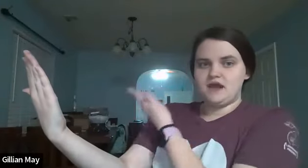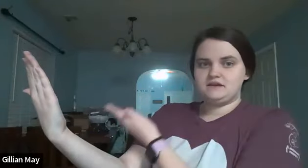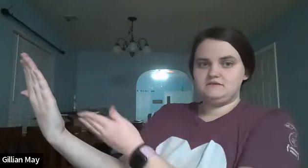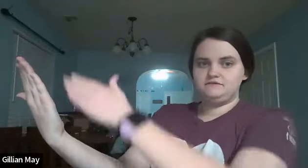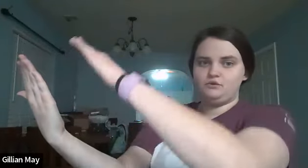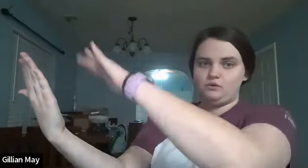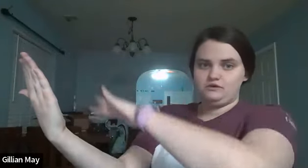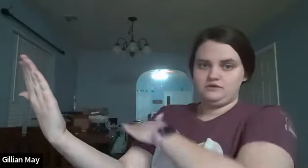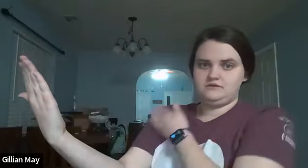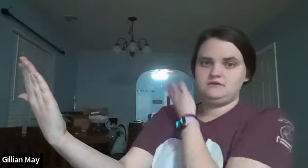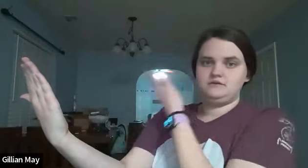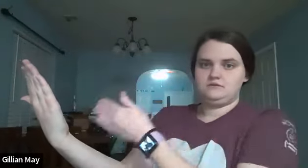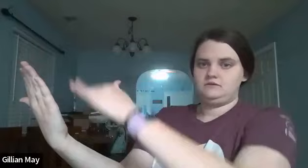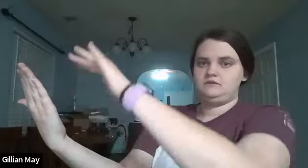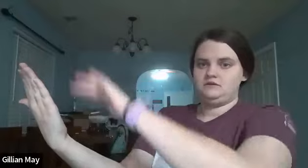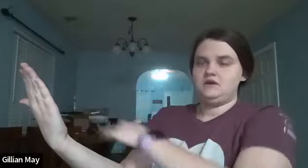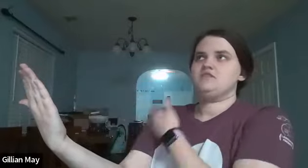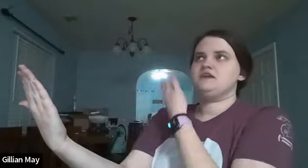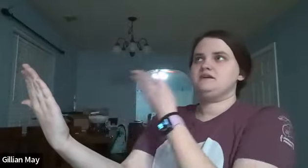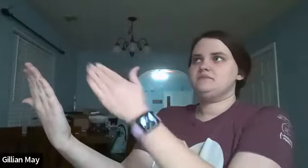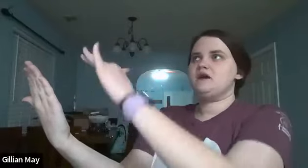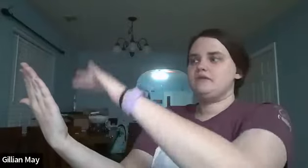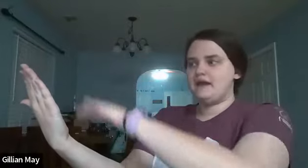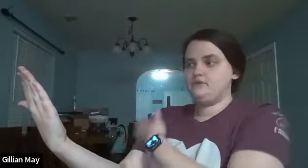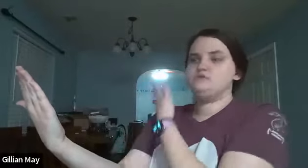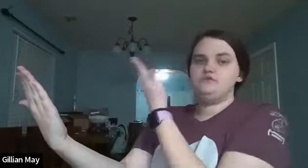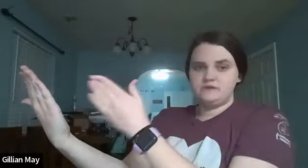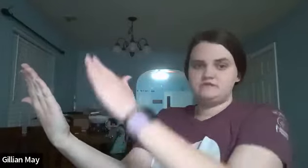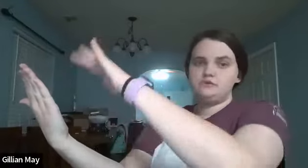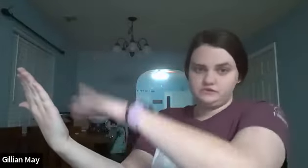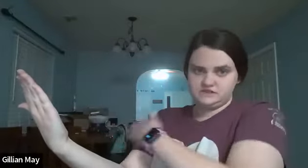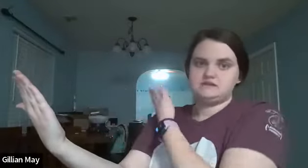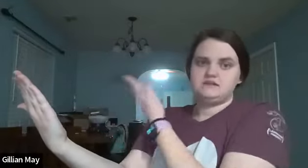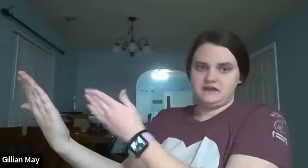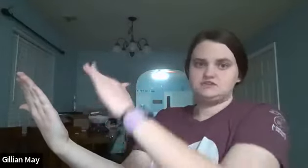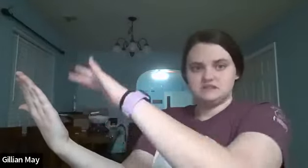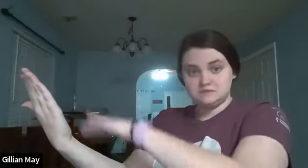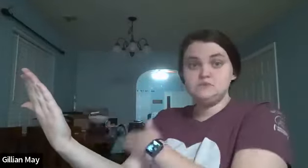back and forth. Think about that movement of music like that. So this is